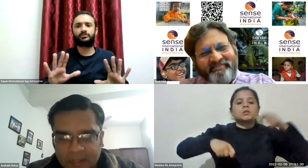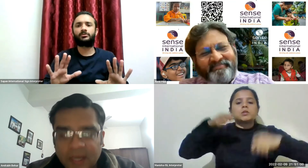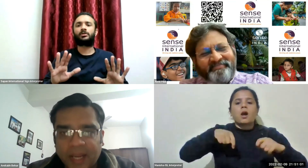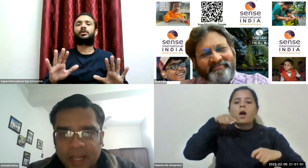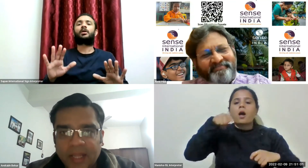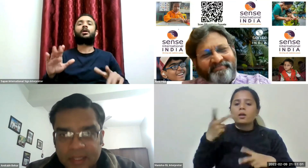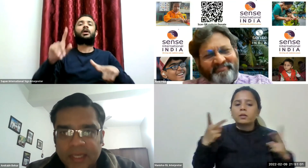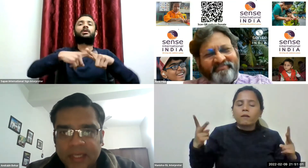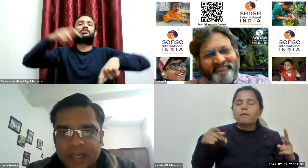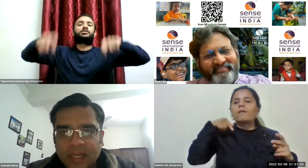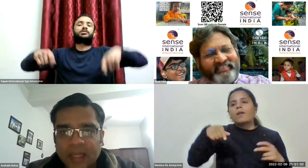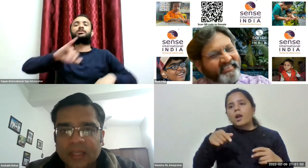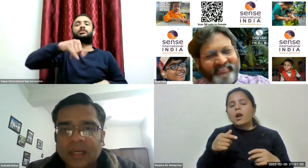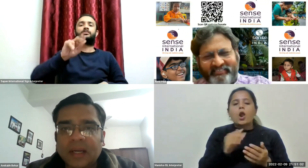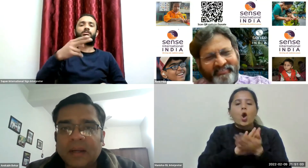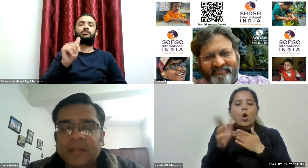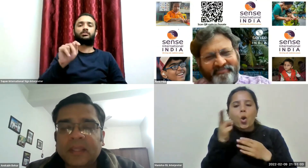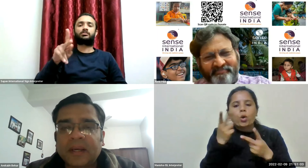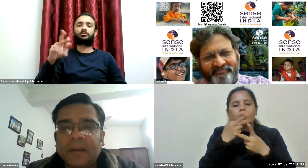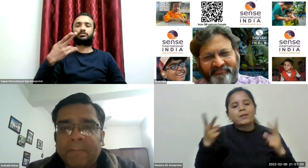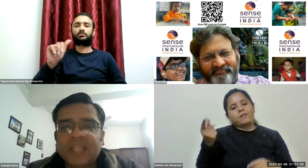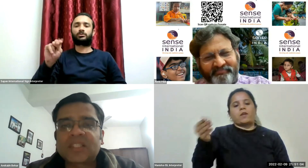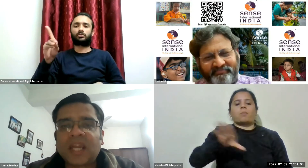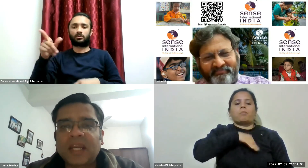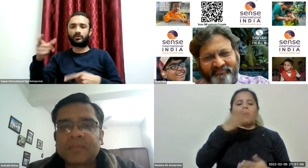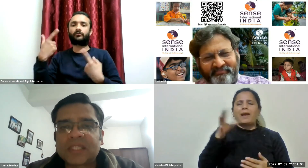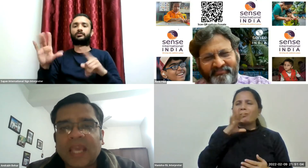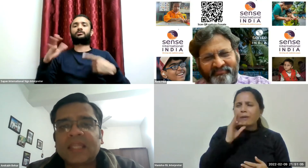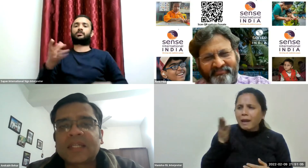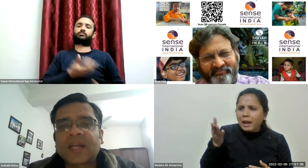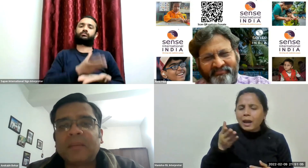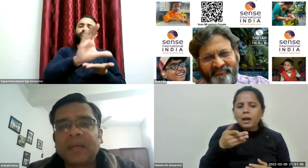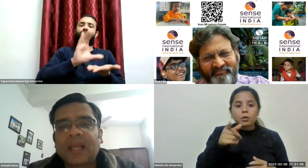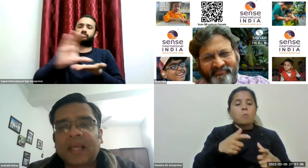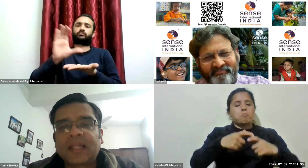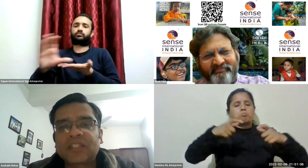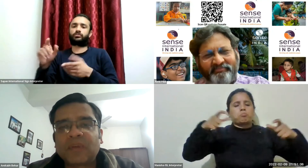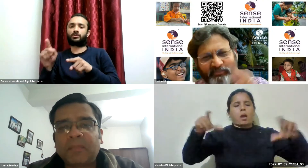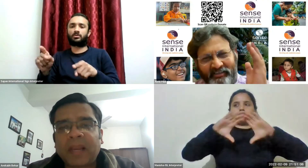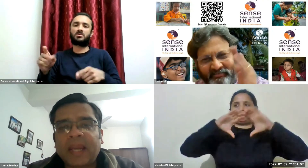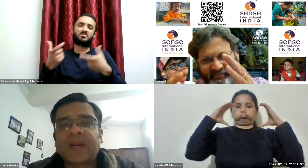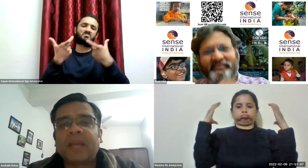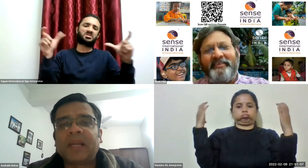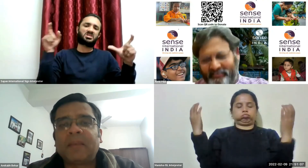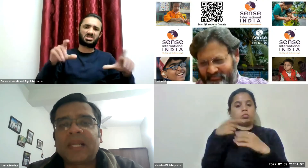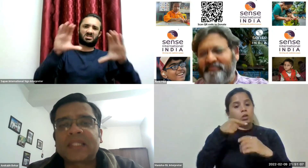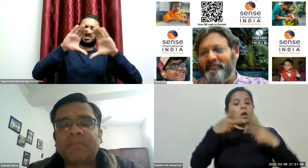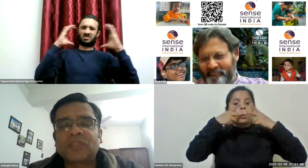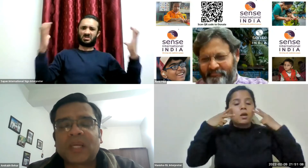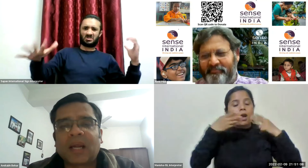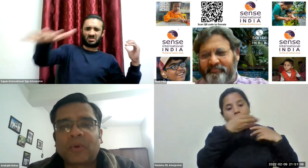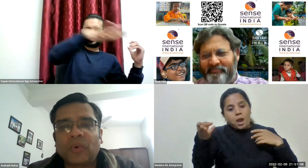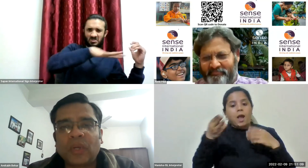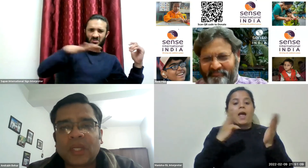Chhattisgarh. Literally, they said that. The big stadiums saying that tribal athletes will play and tribal